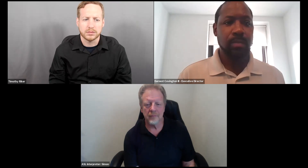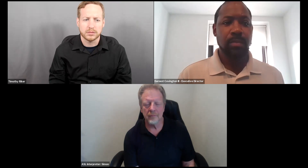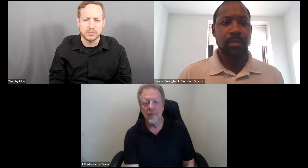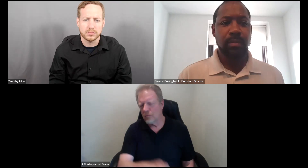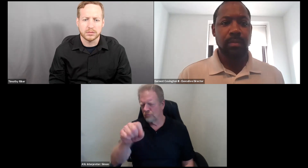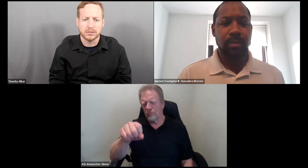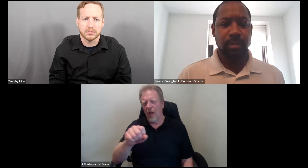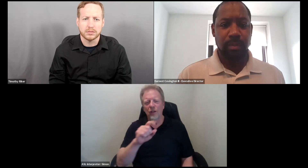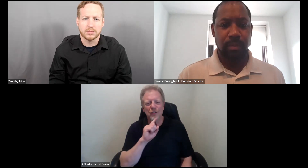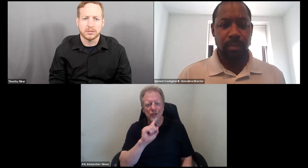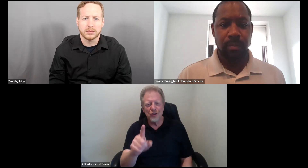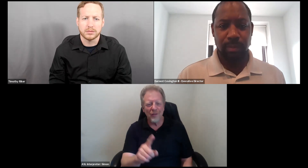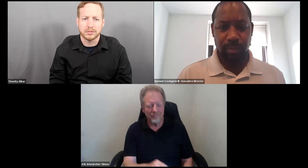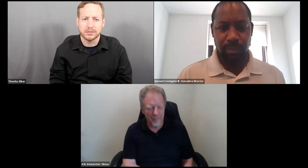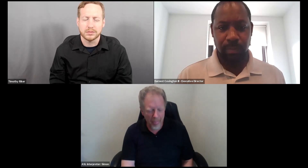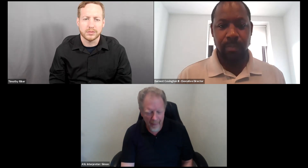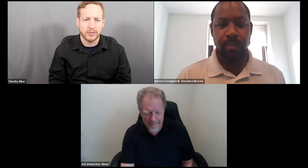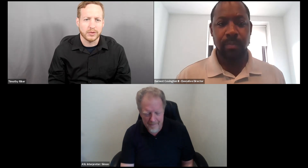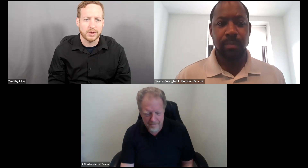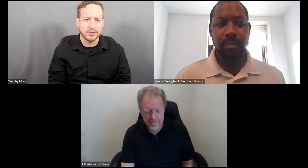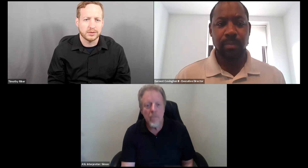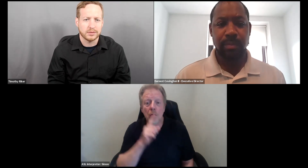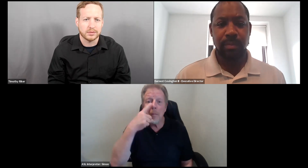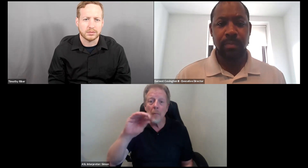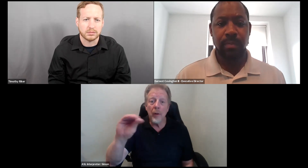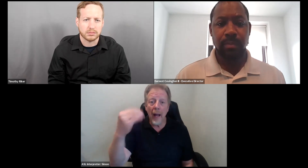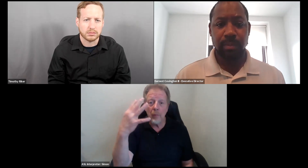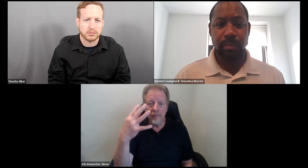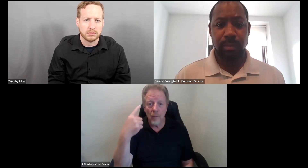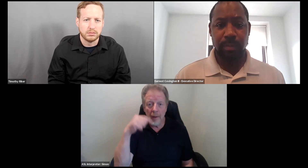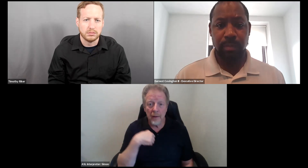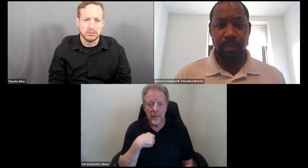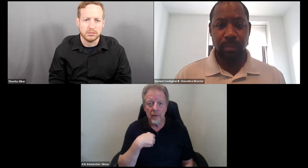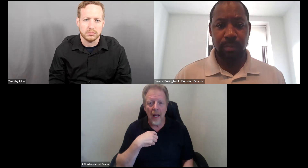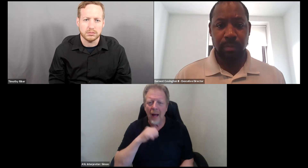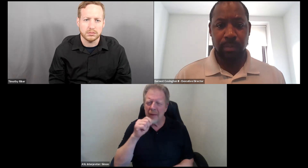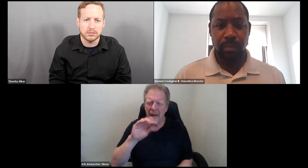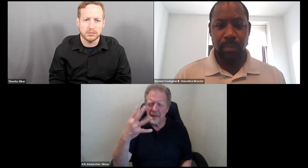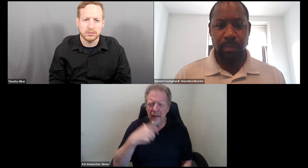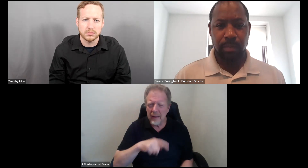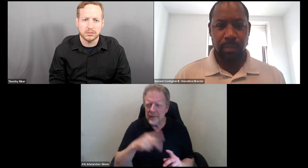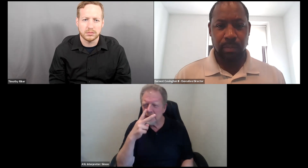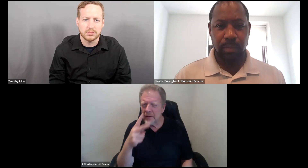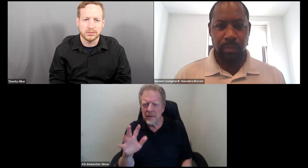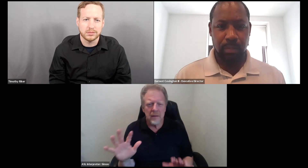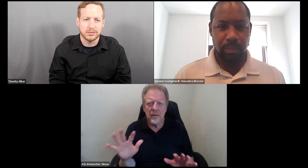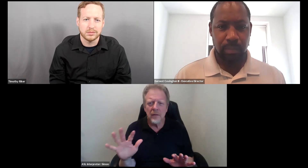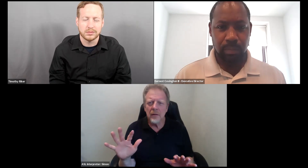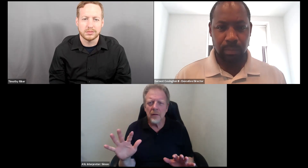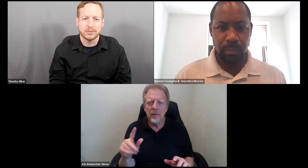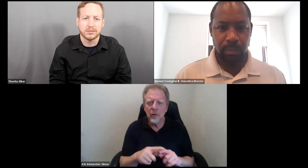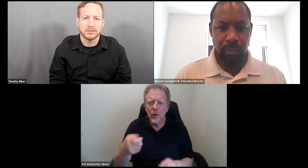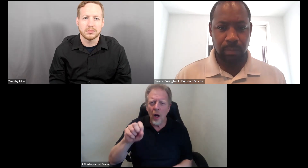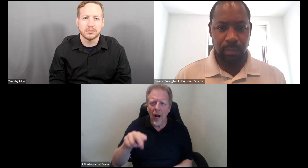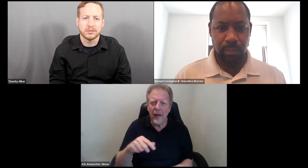Yeah, sure. If you could get the camera up for me. I think I'm not allowed to turn